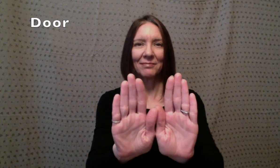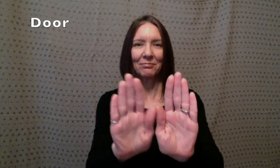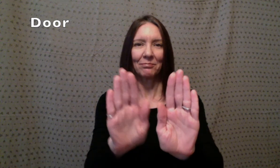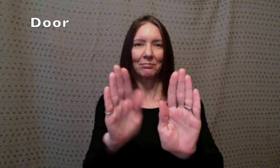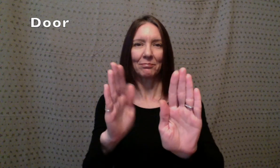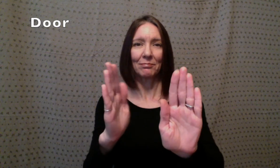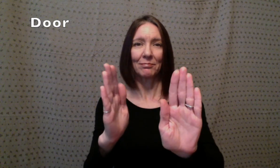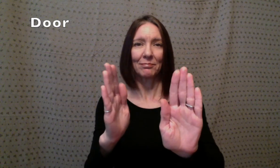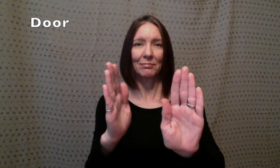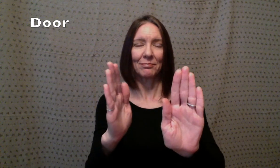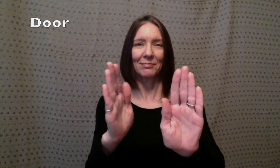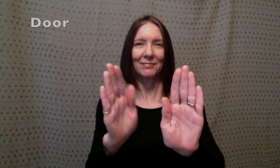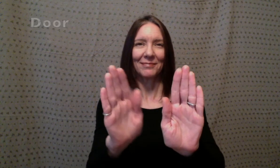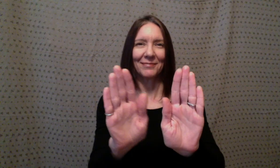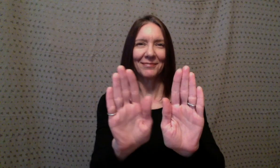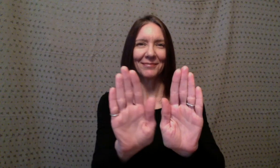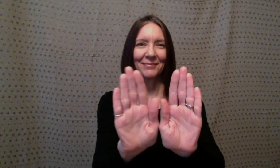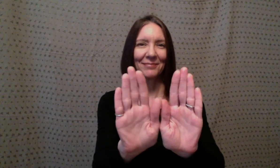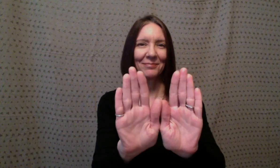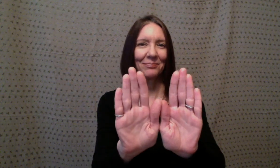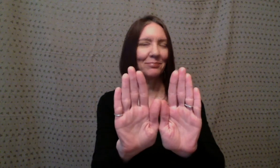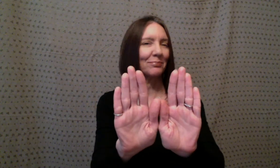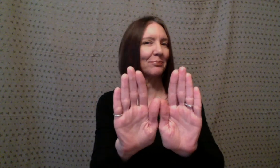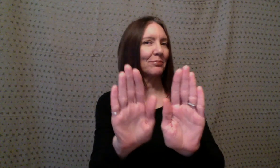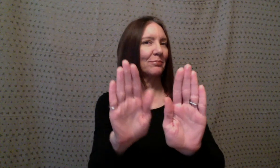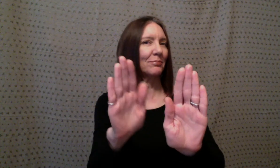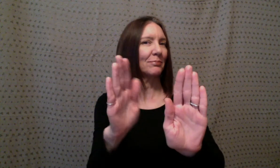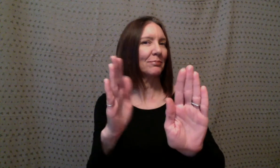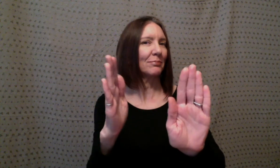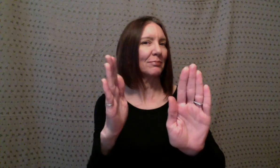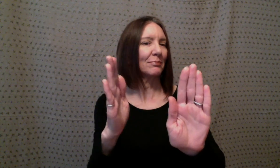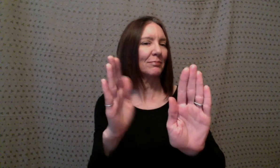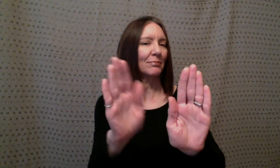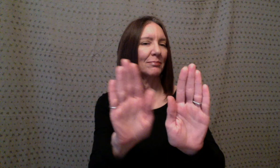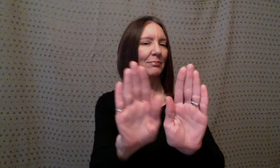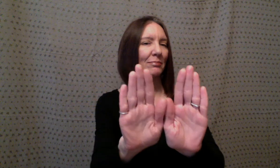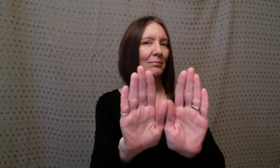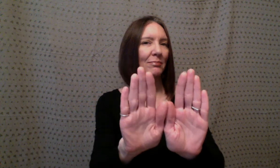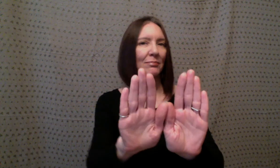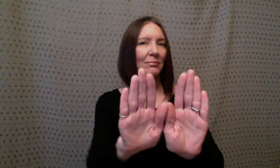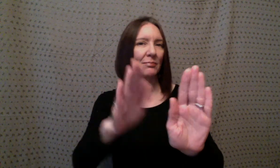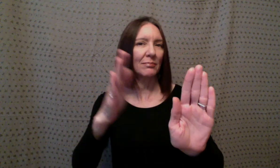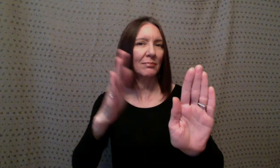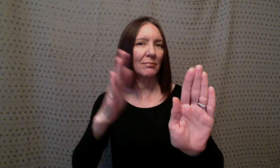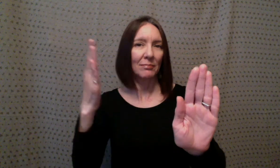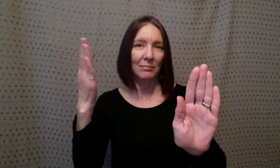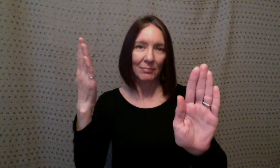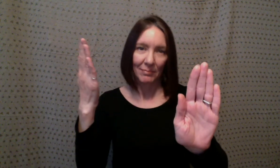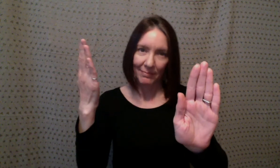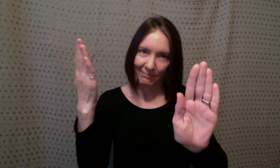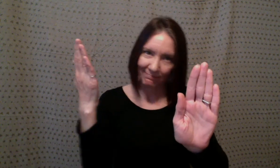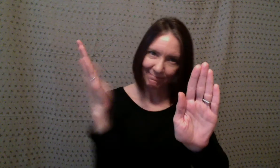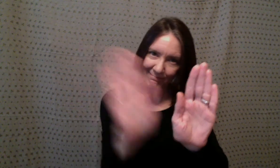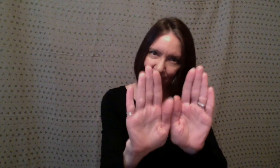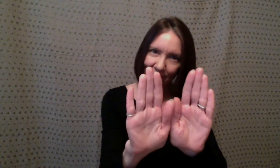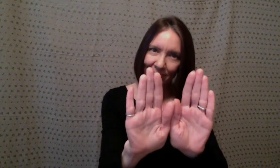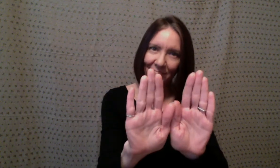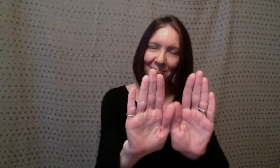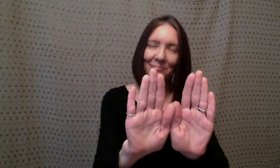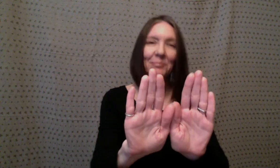vertical, palms out. The dominant hand pulls back, opening a space between the two, and indicating whether the door is being slammed